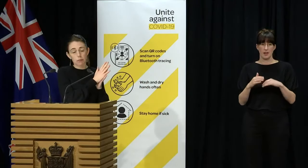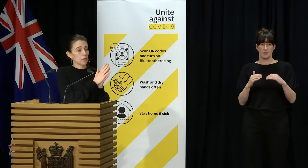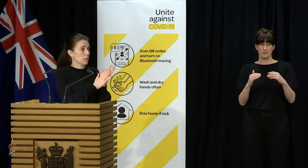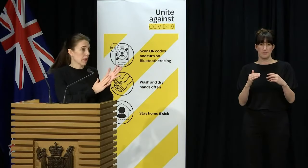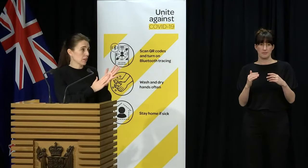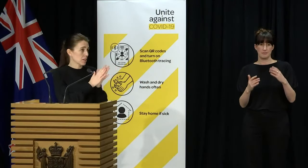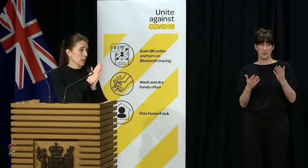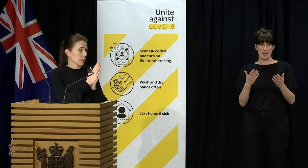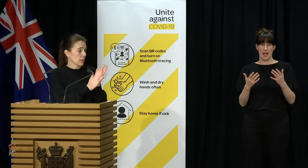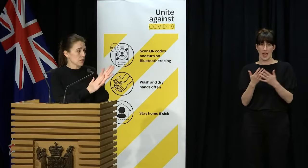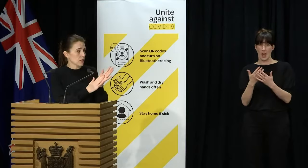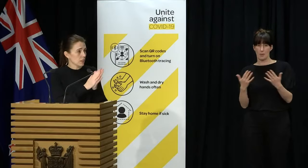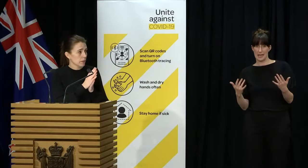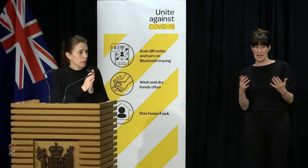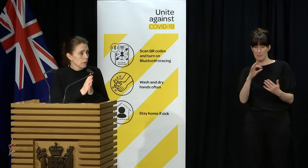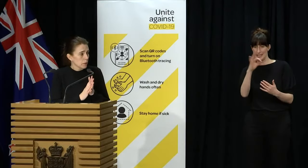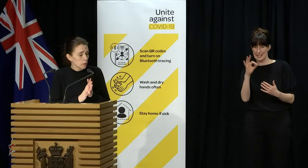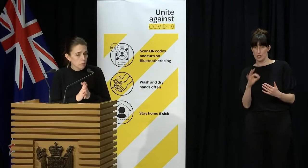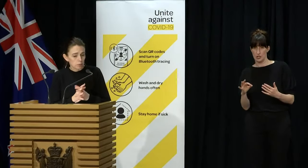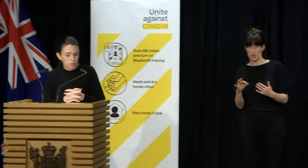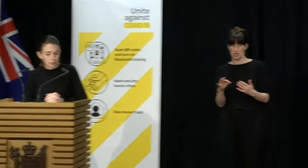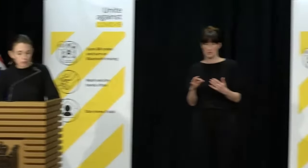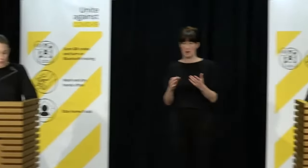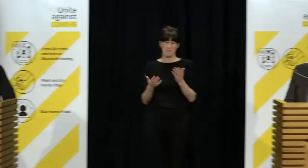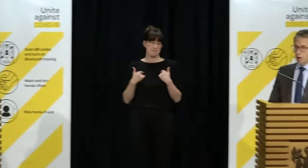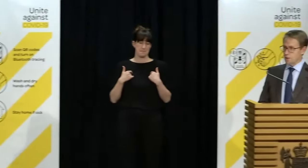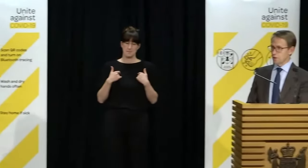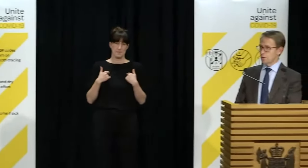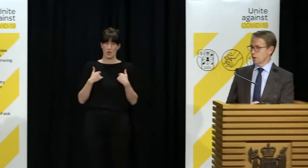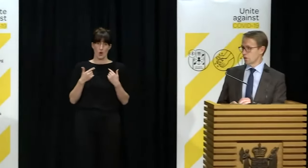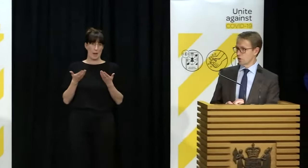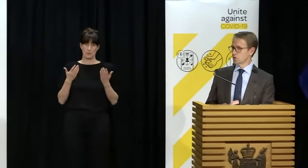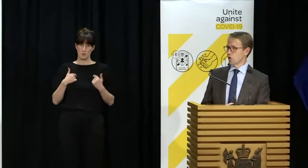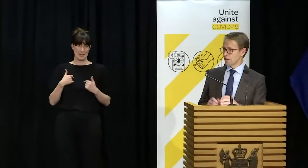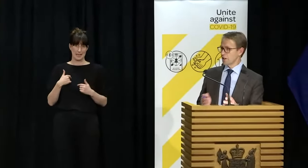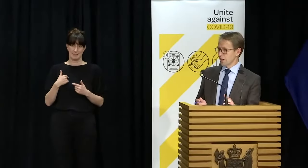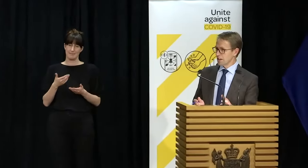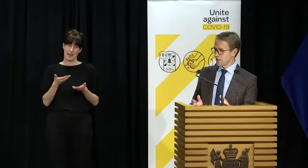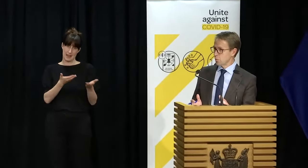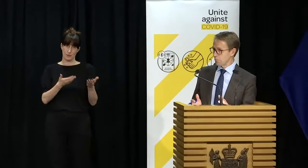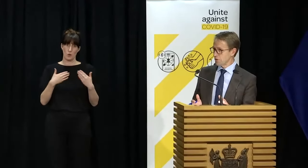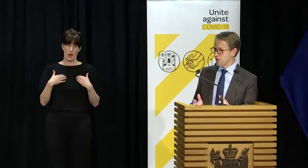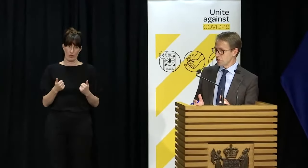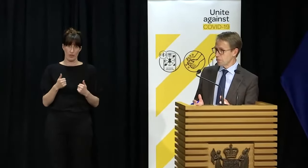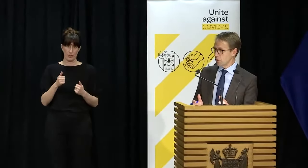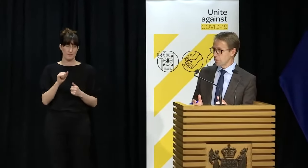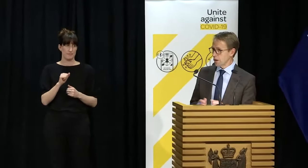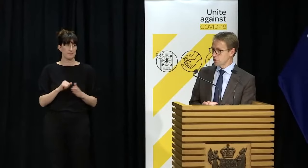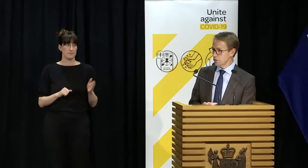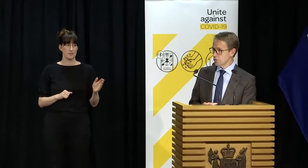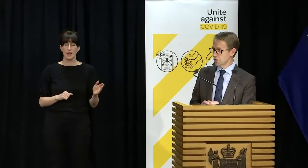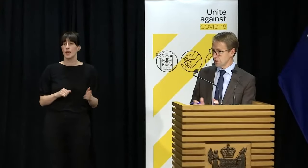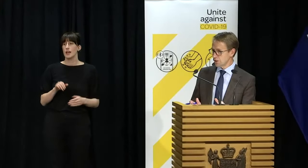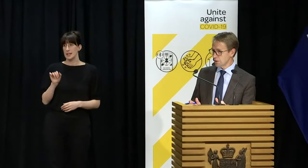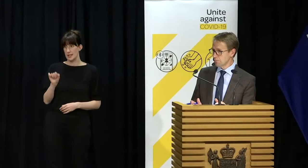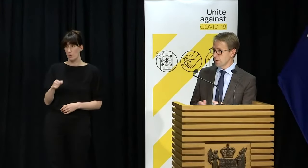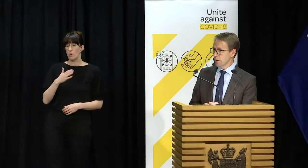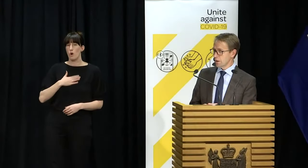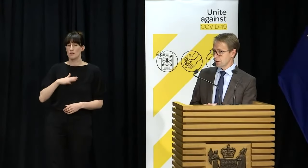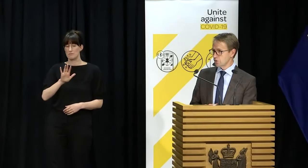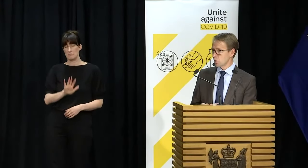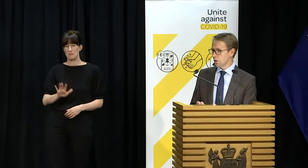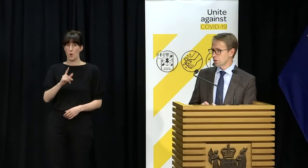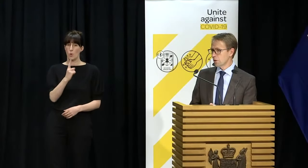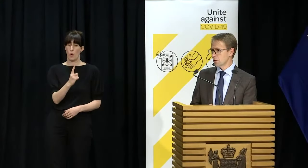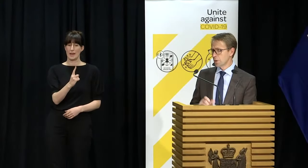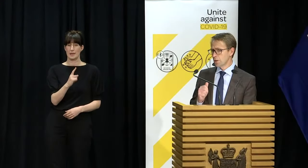health experts to make those calculations. So often we like to try to get at least 1% of the population tested.